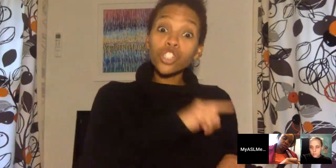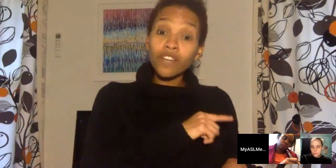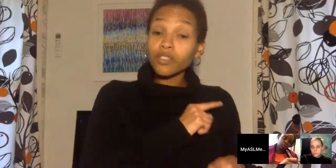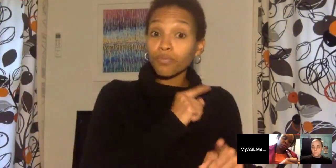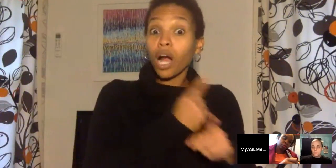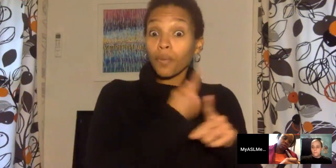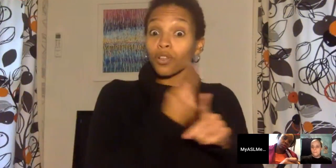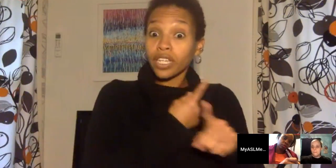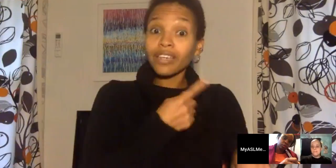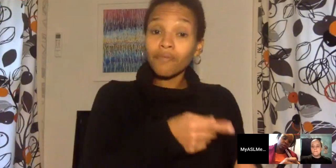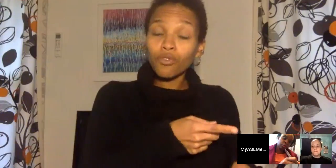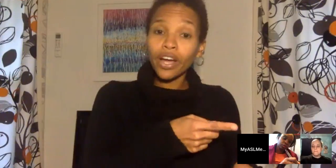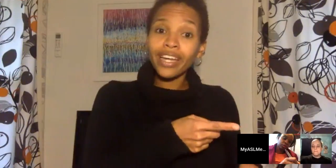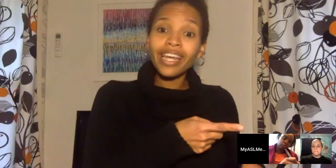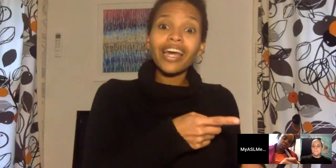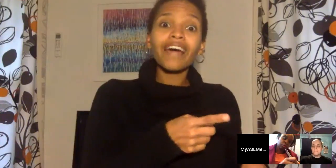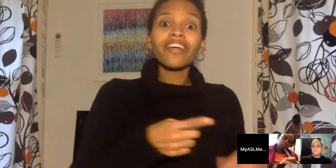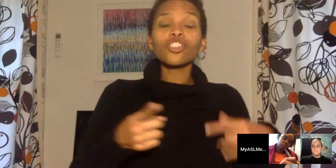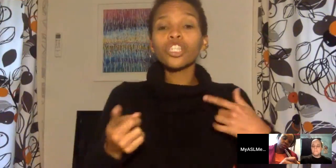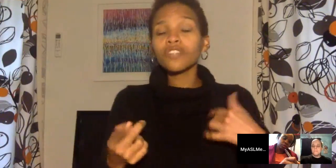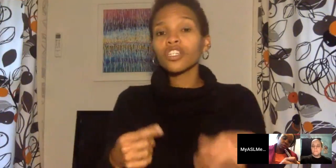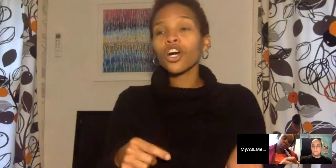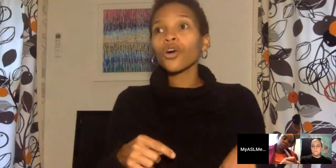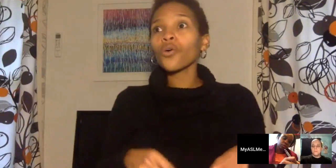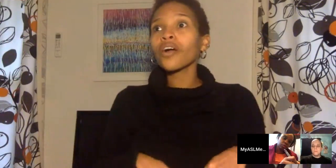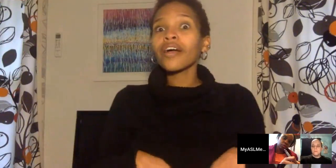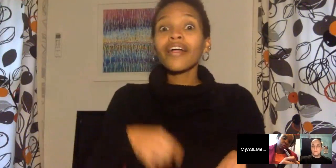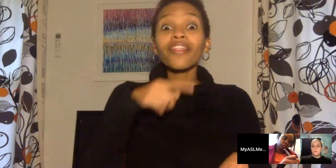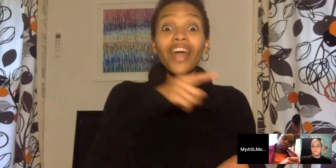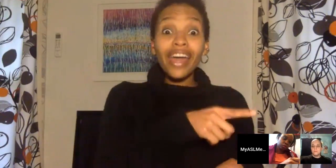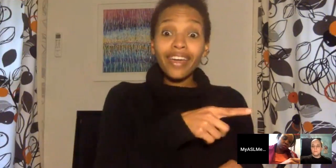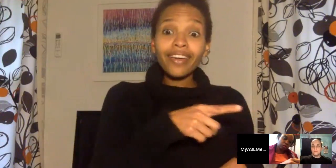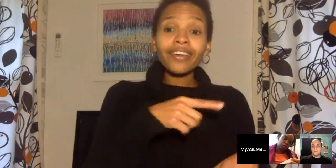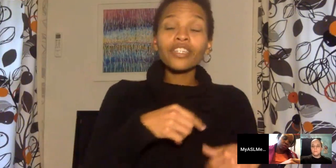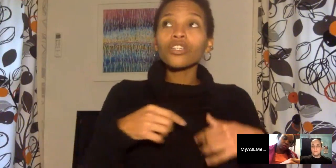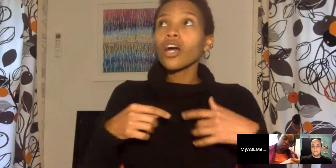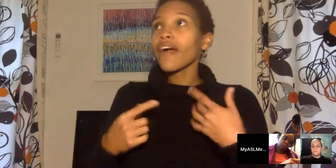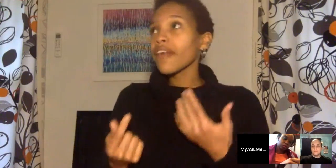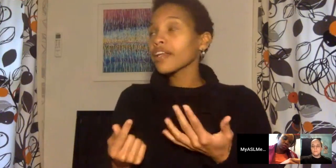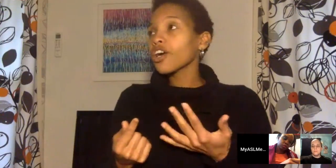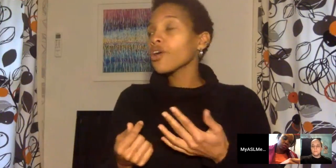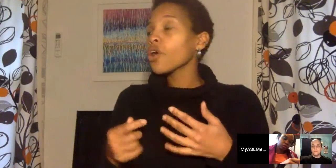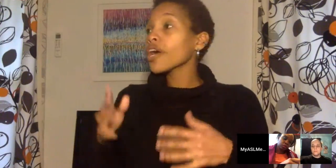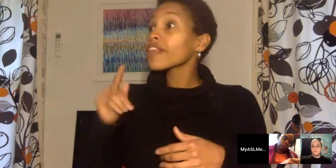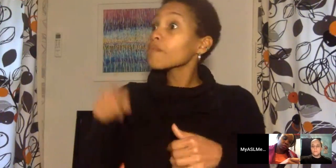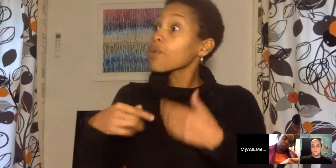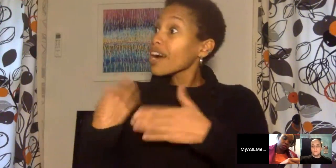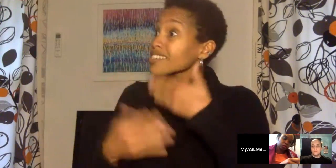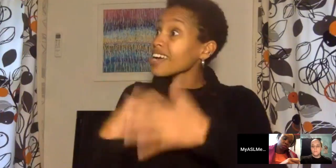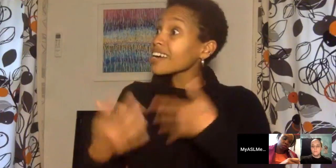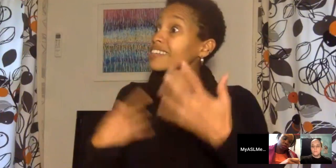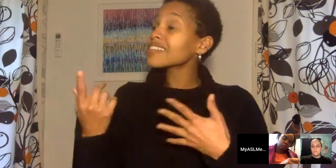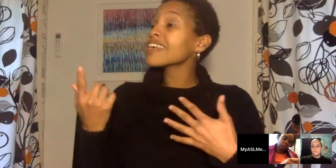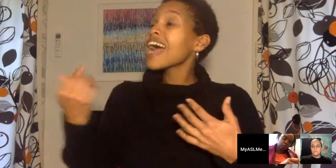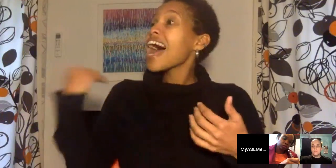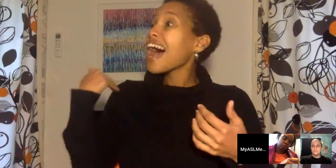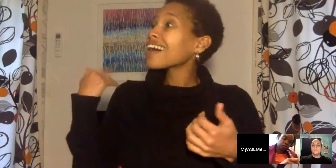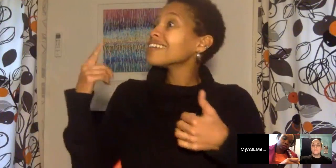shift properly, right? And then shift and go, they, and then go, okay, the process